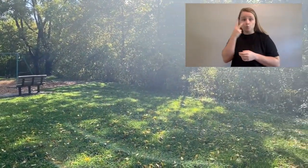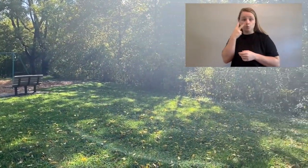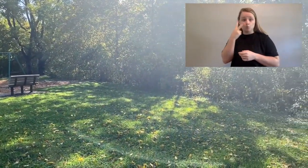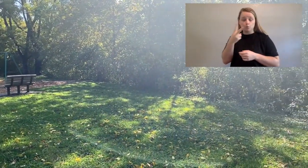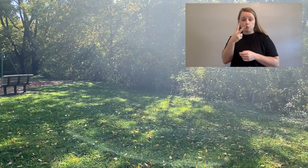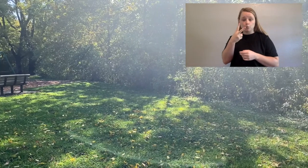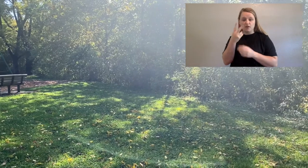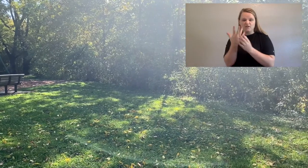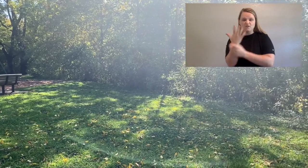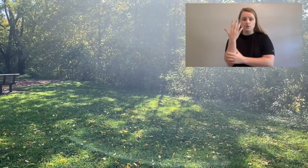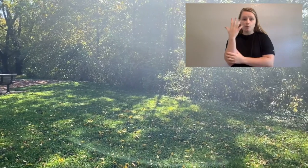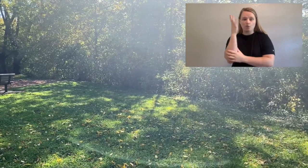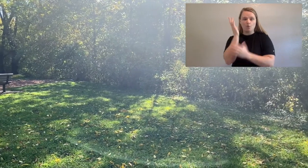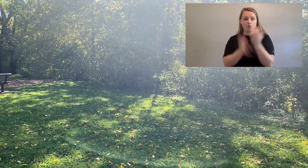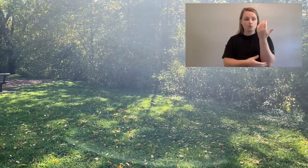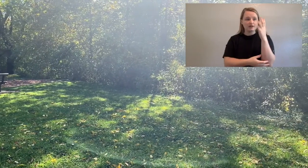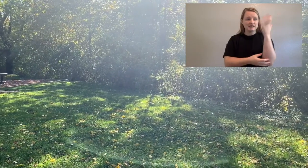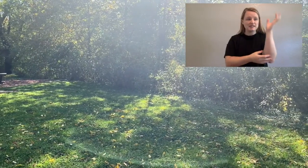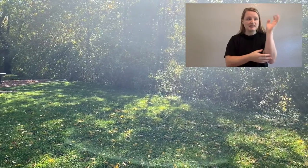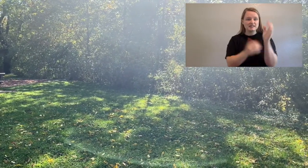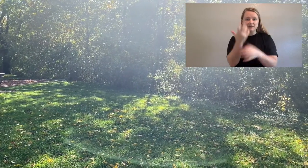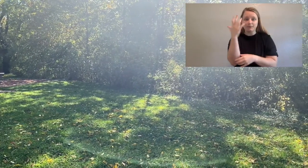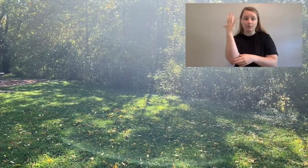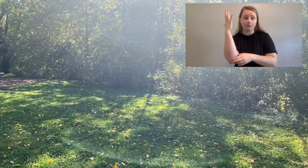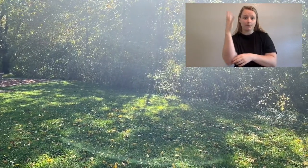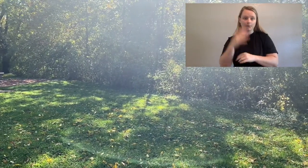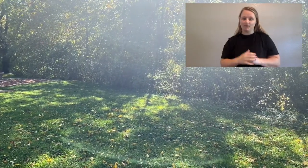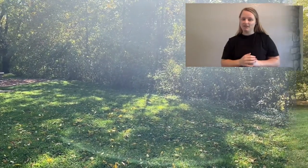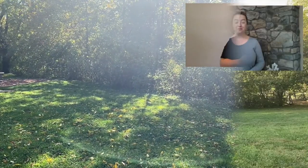we will see the forest.